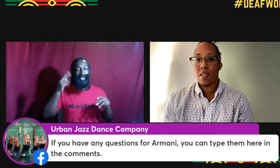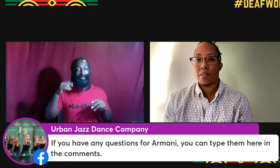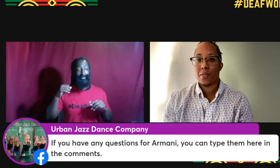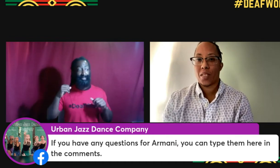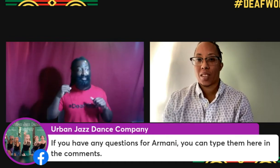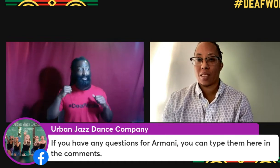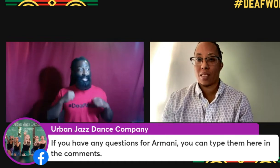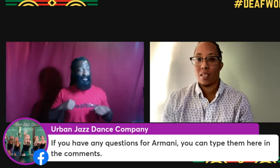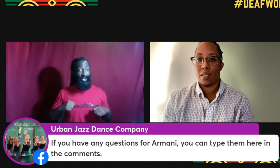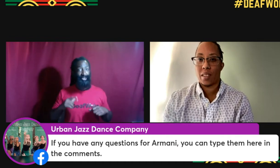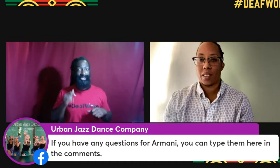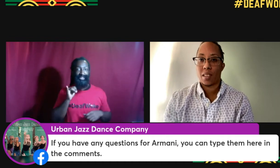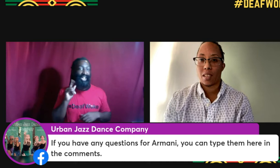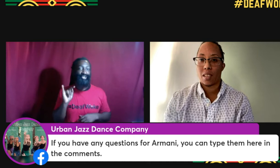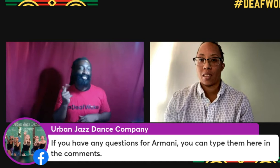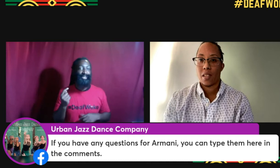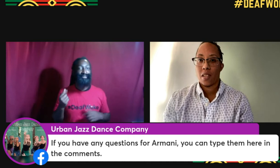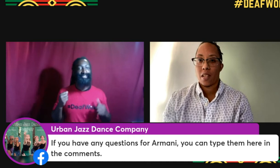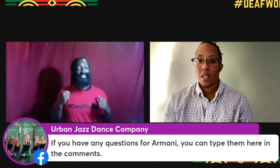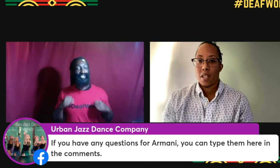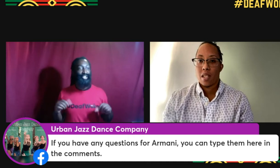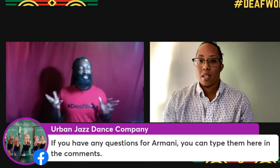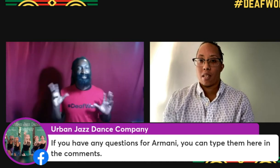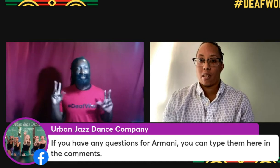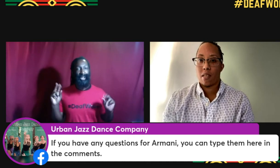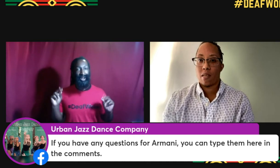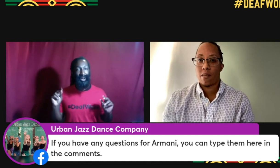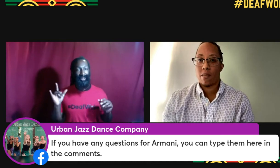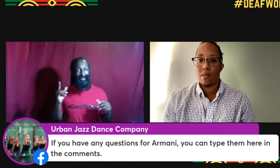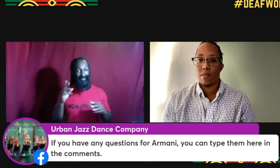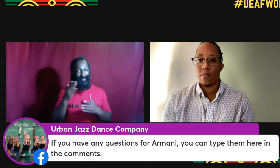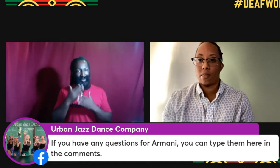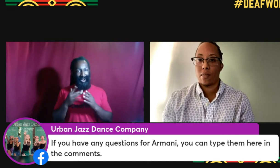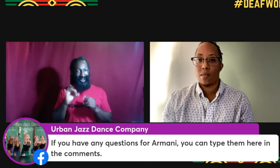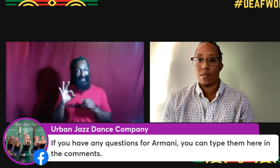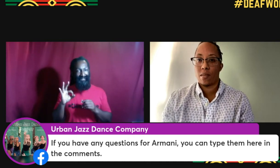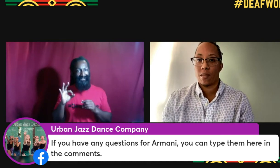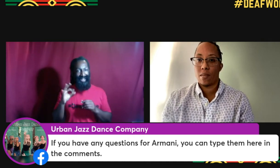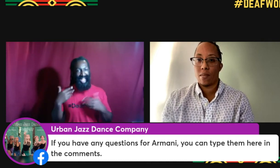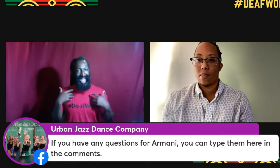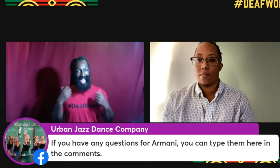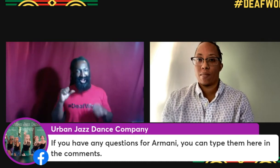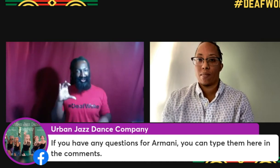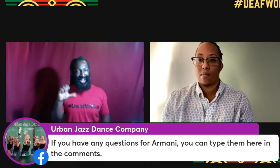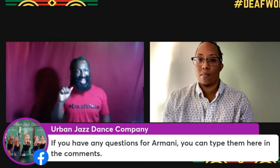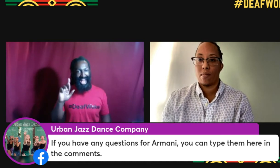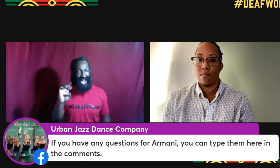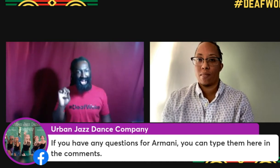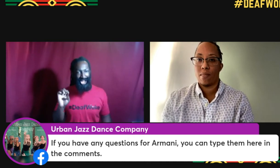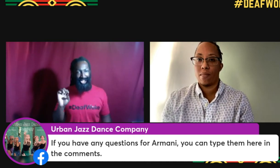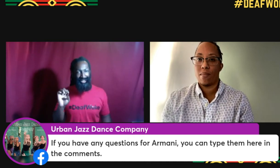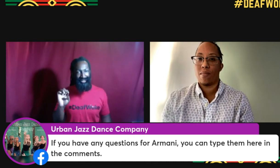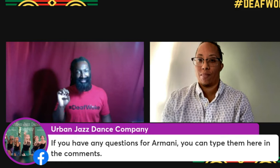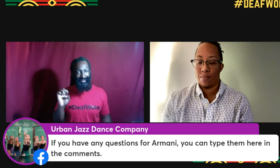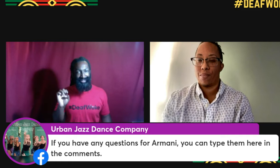What? No, people don't realize. It's not just simply a surgery.